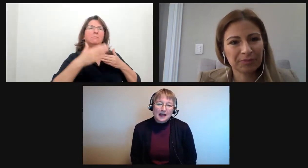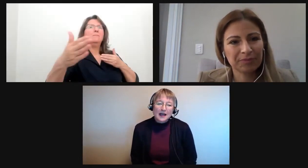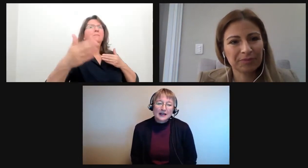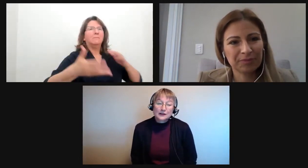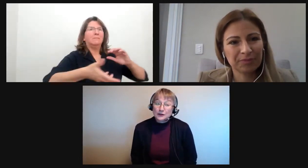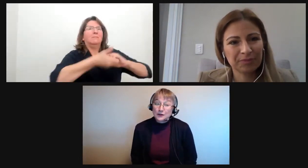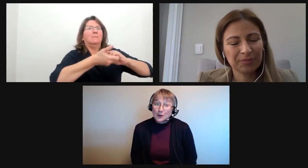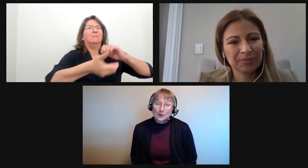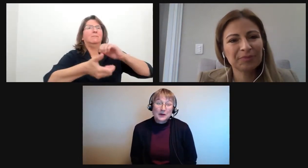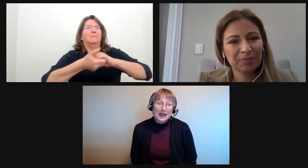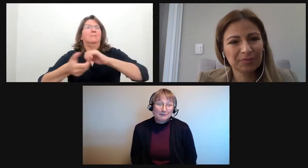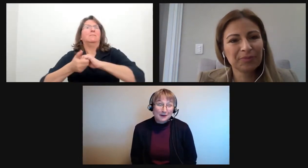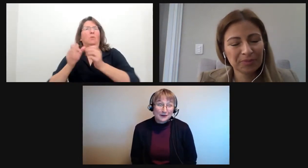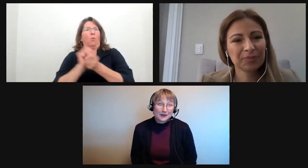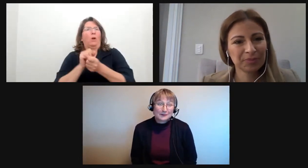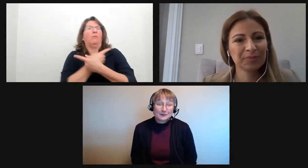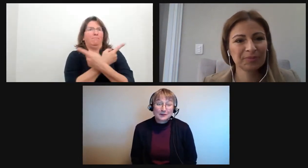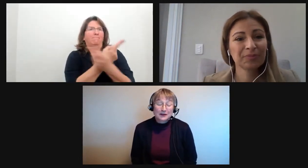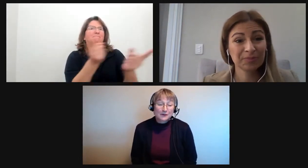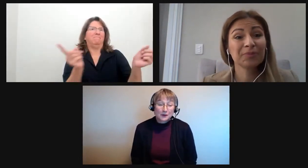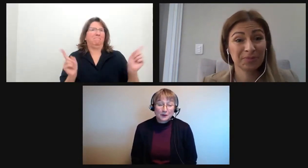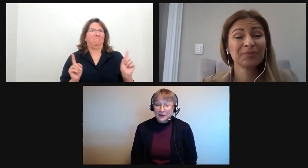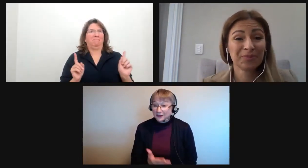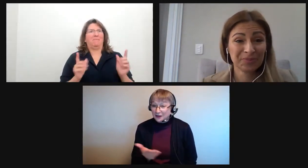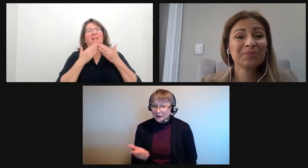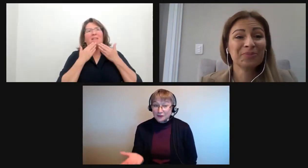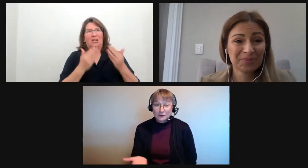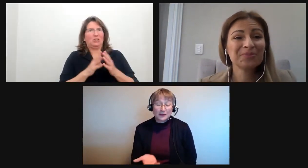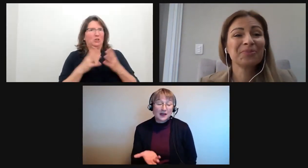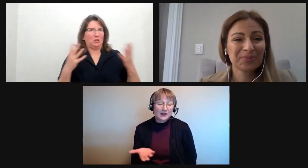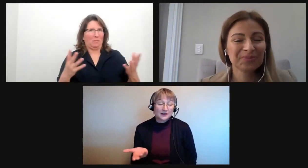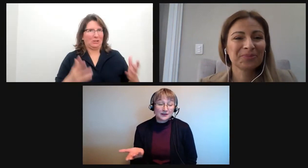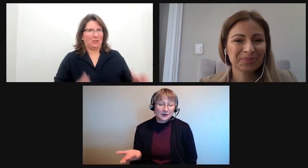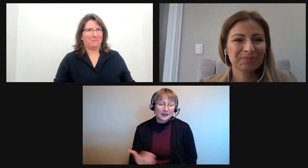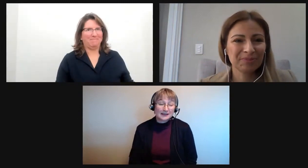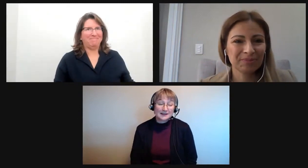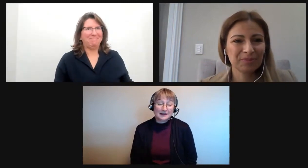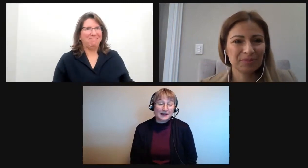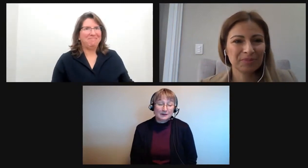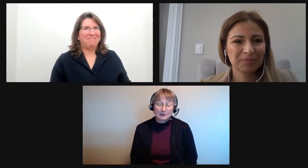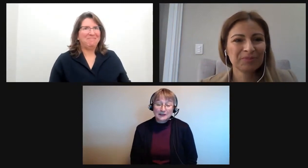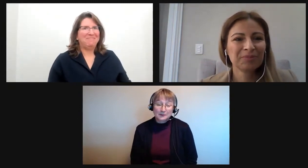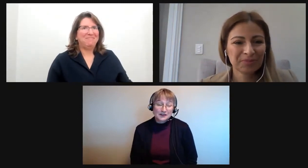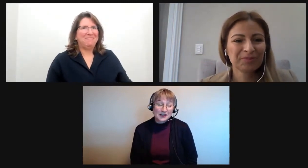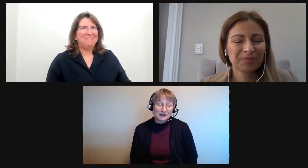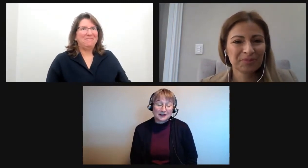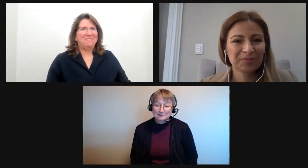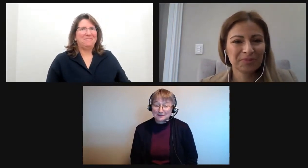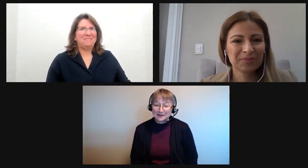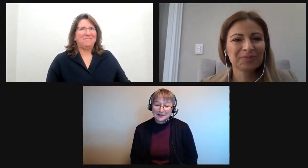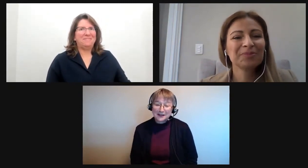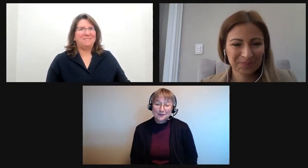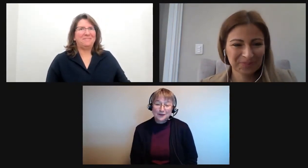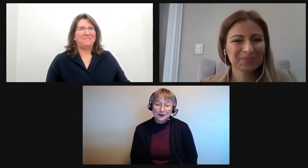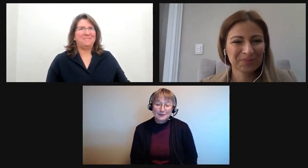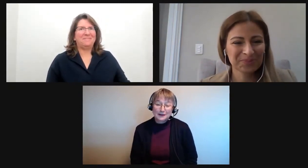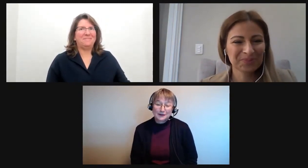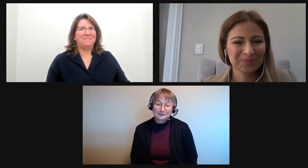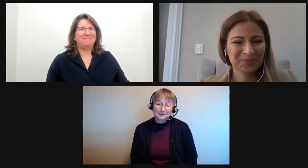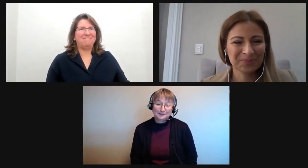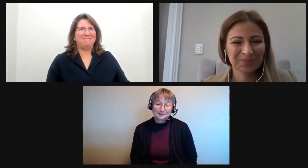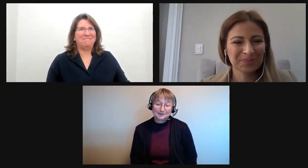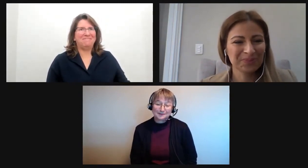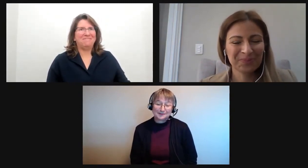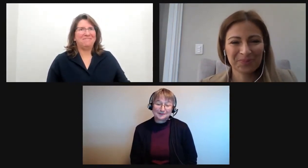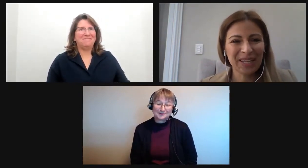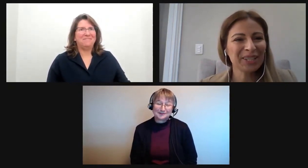me. I do hope we have partnerships moving forward with you and with others who are listening. Please reach out. Thank you very